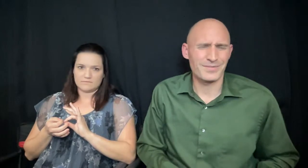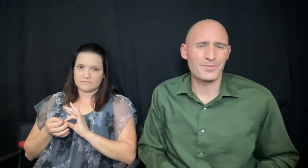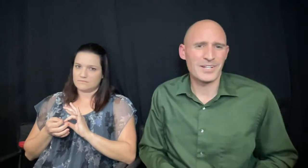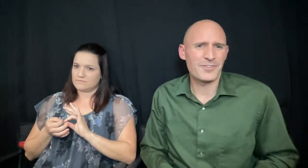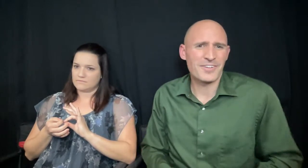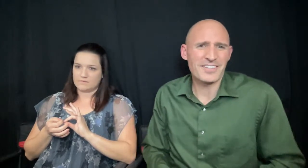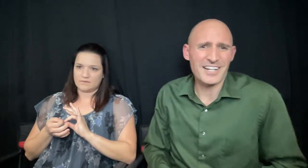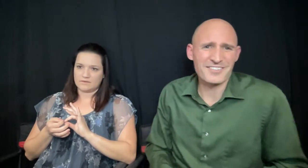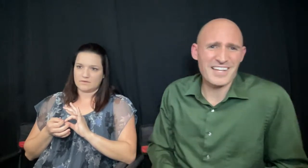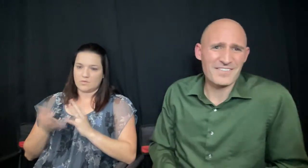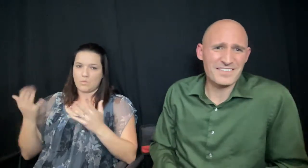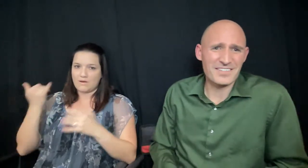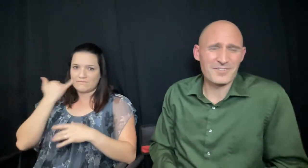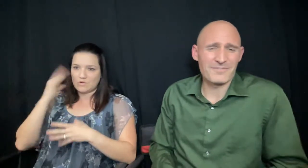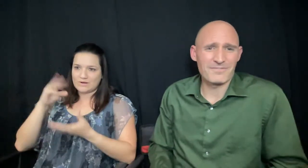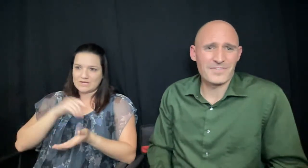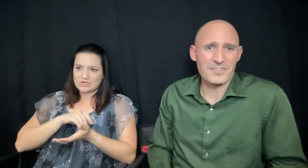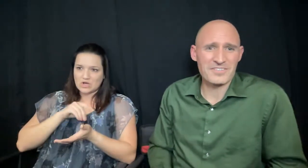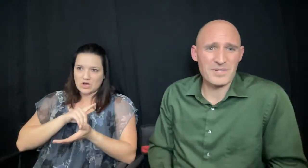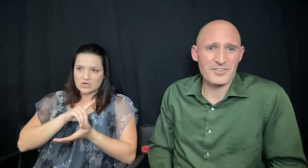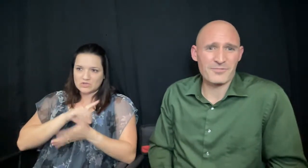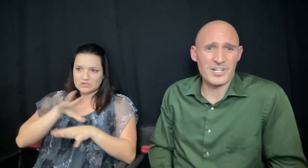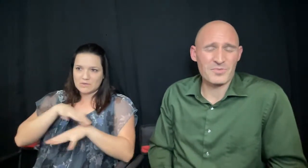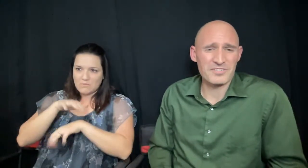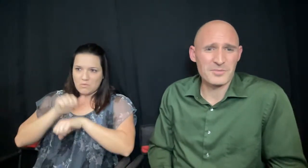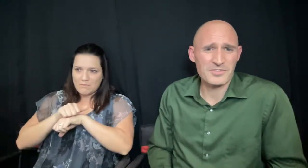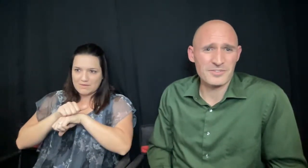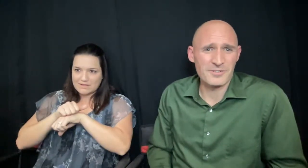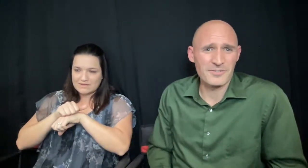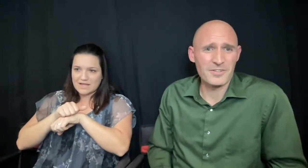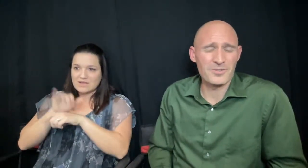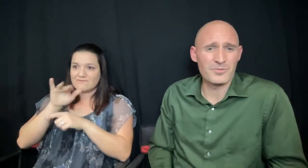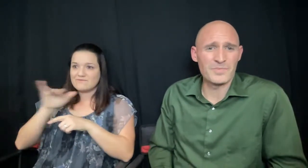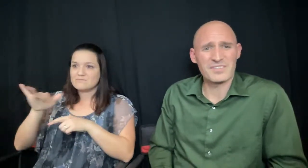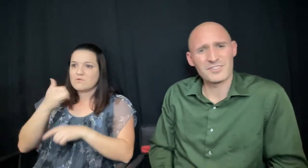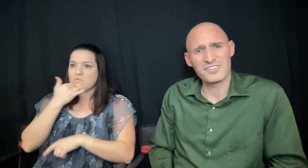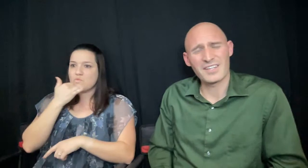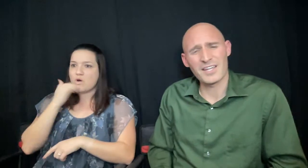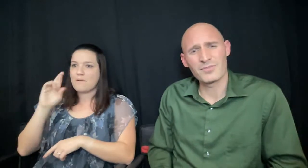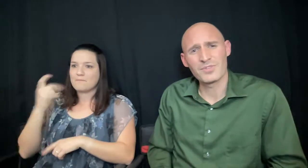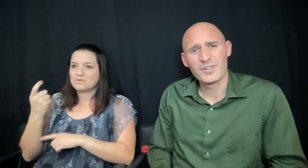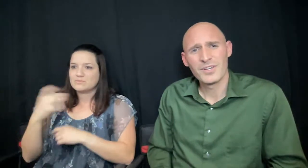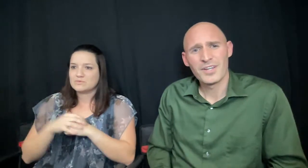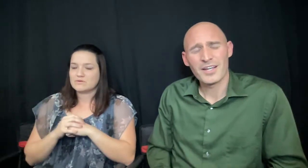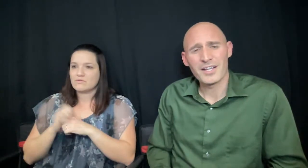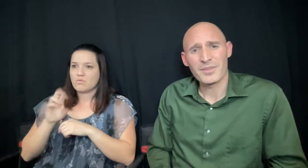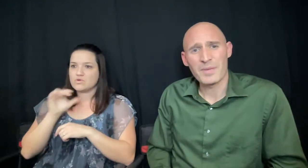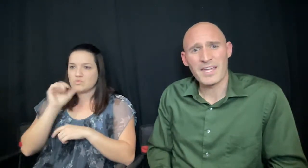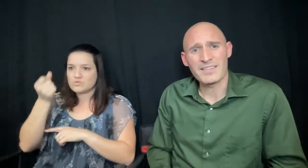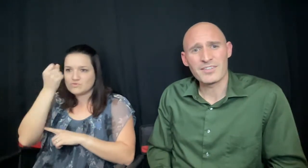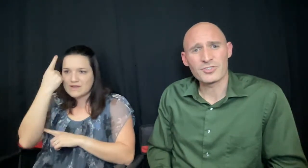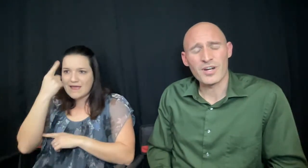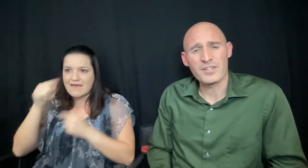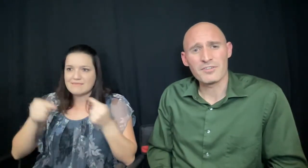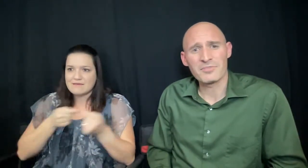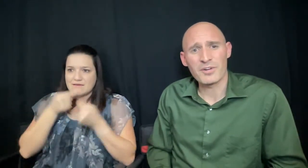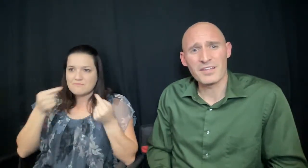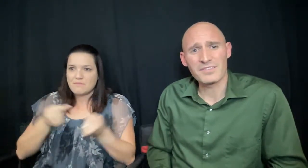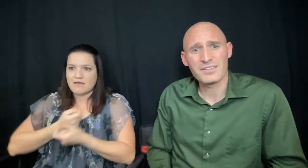What if you're in a doctor's office and you fingerspell the wrong prescription, or you misunderstand the pain that they're trying to express